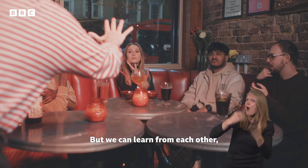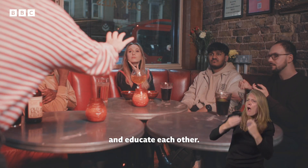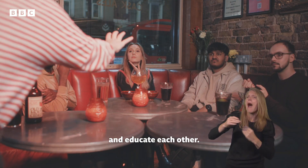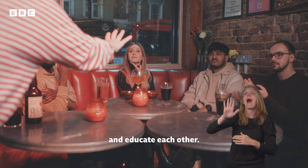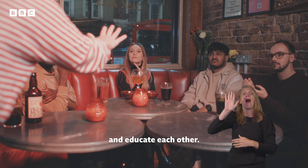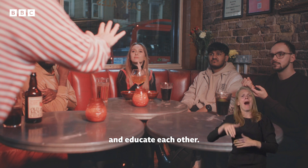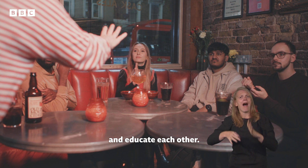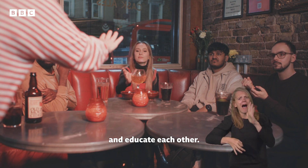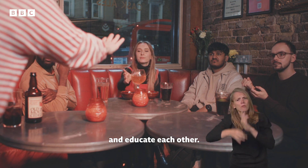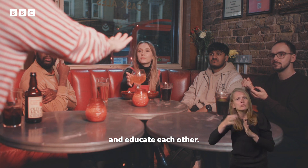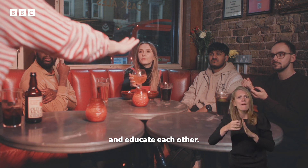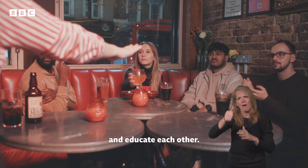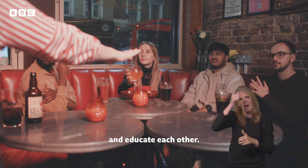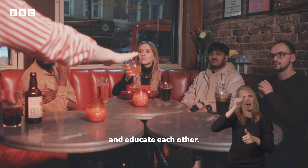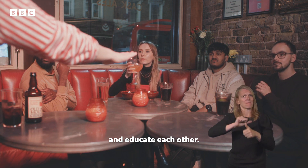each other and educate each other.